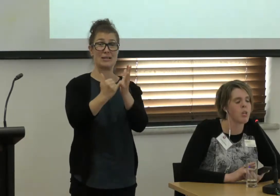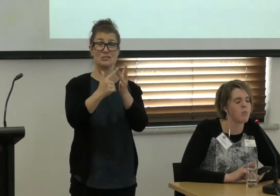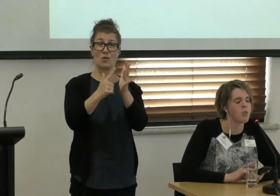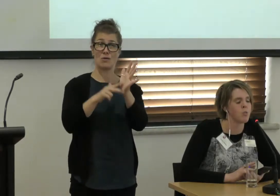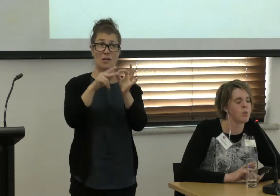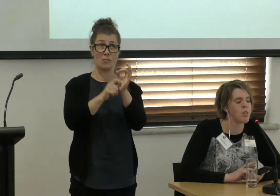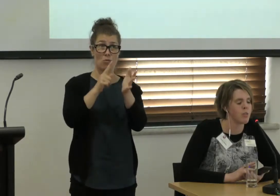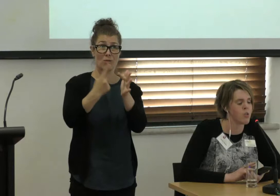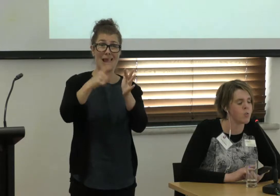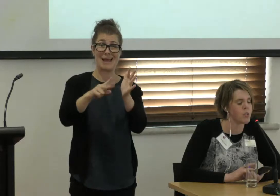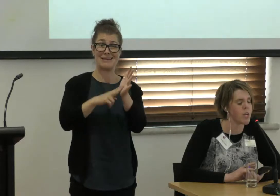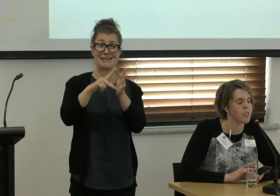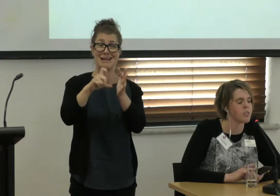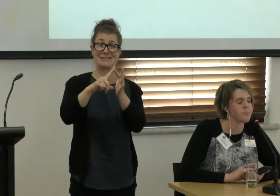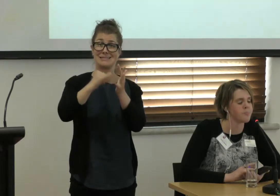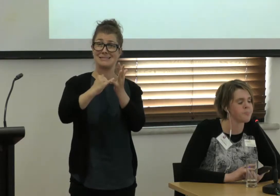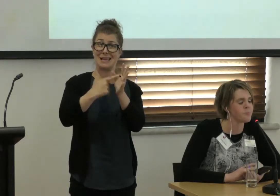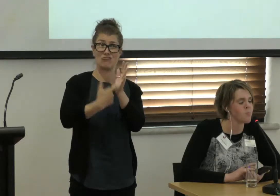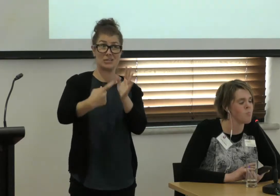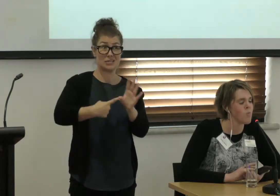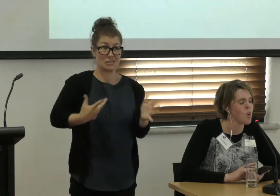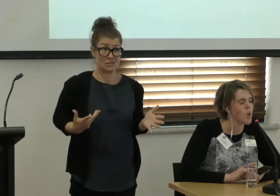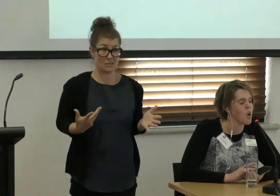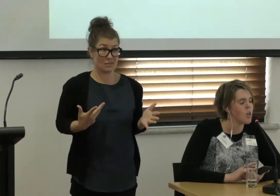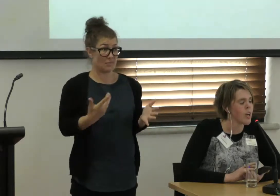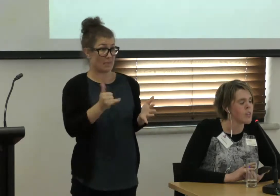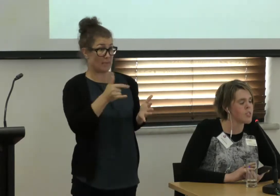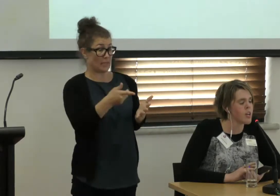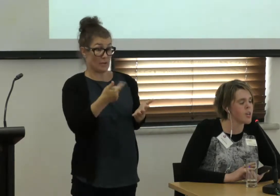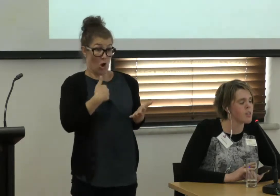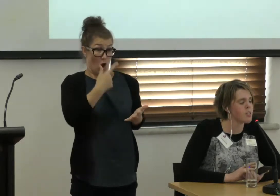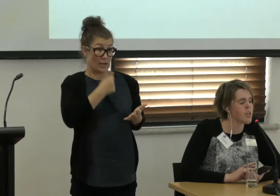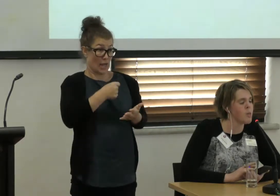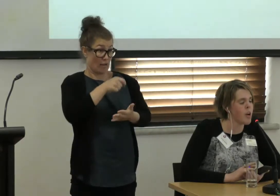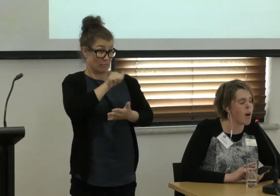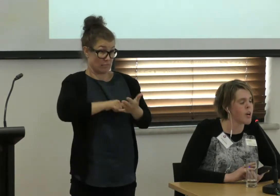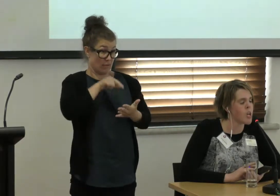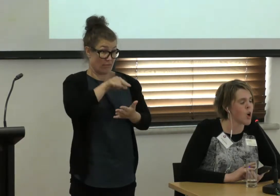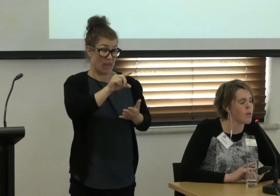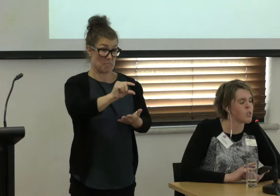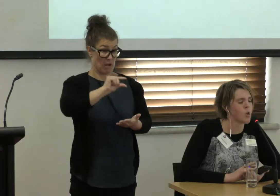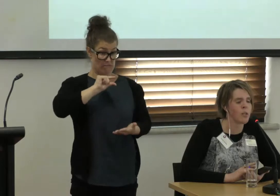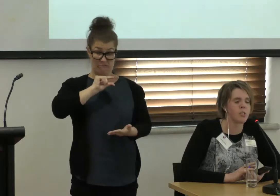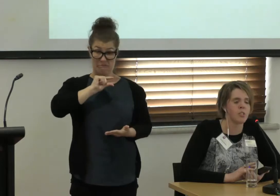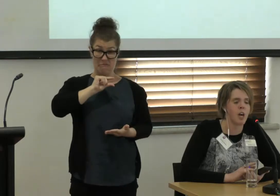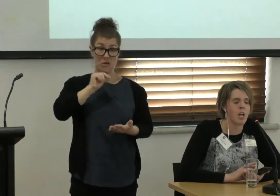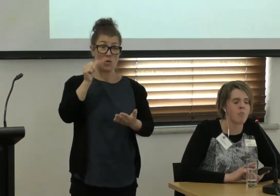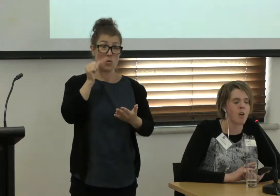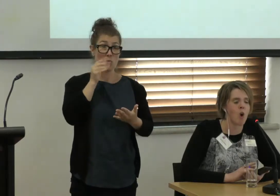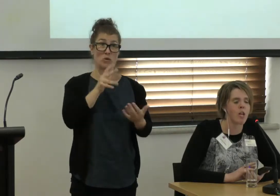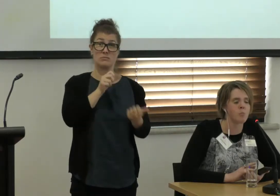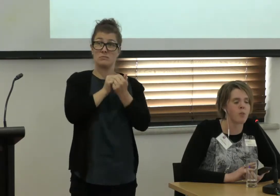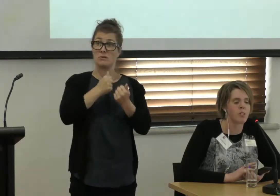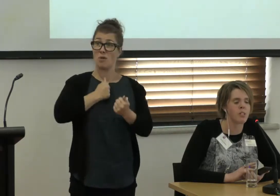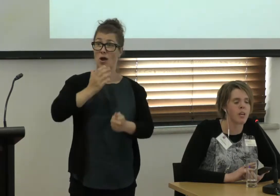an individual's needs. Okay, does anyone have any comments or questions, any of their